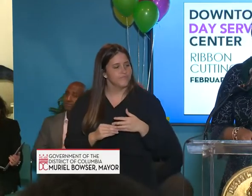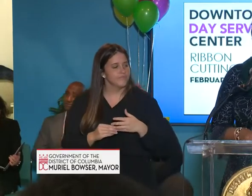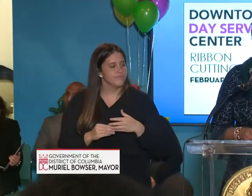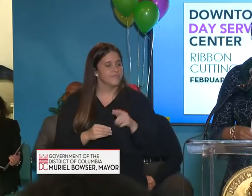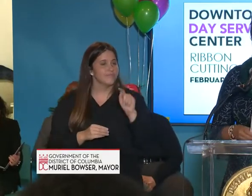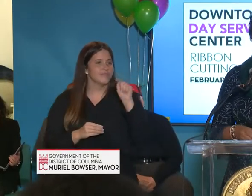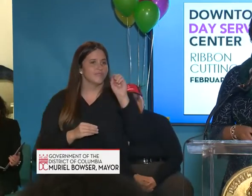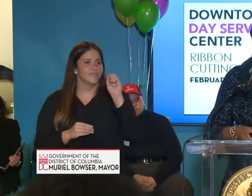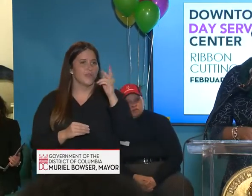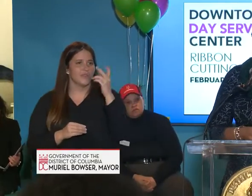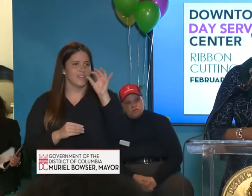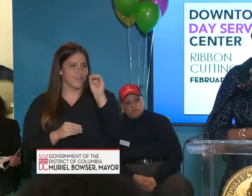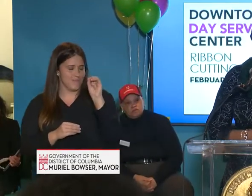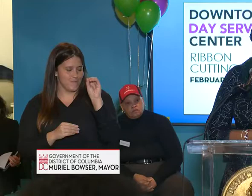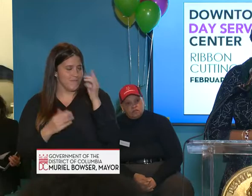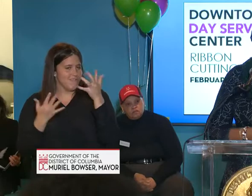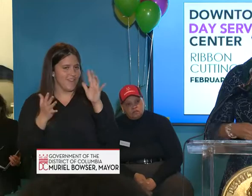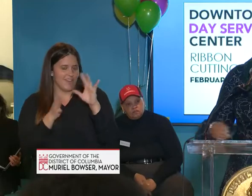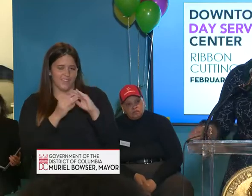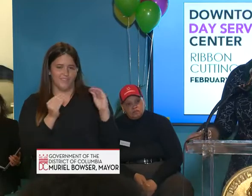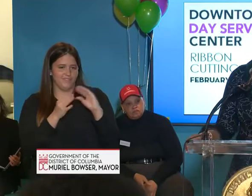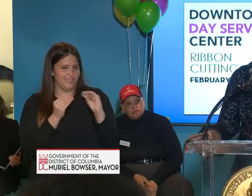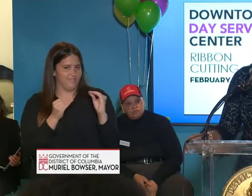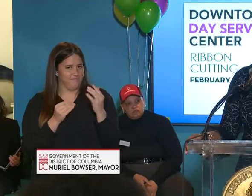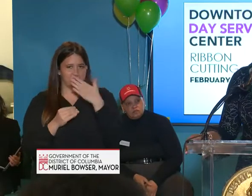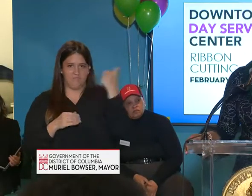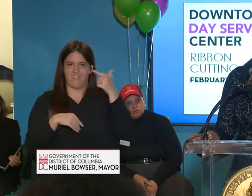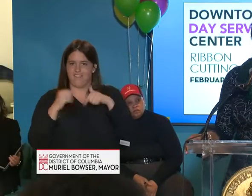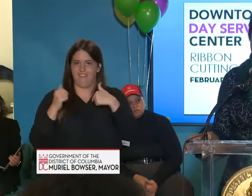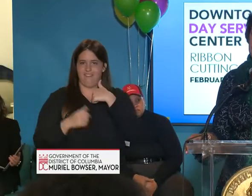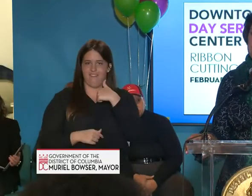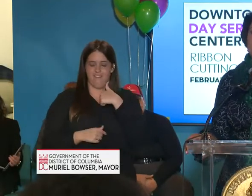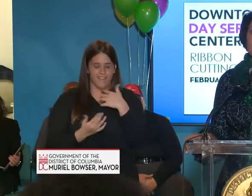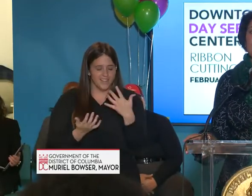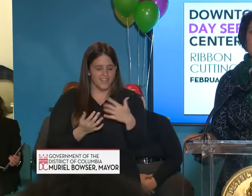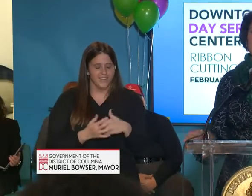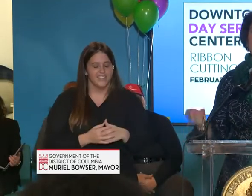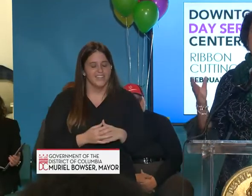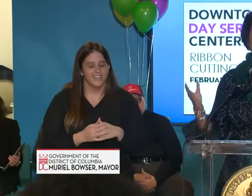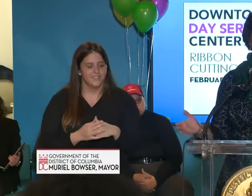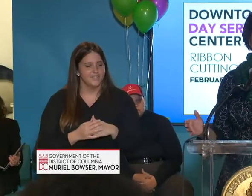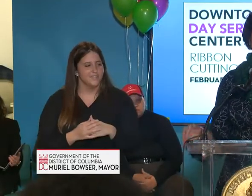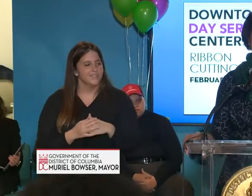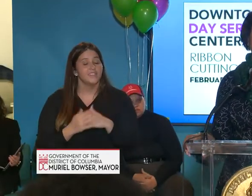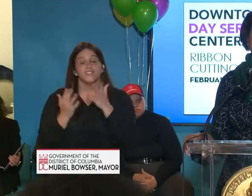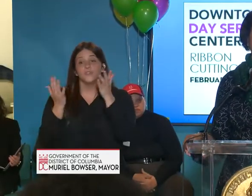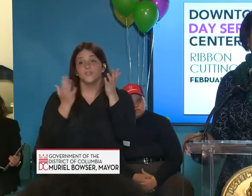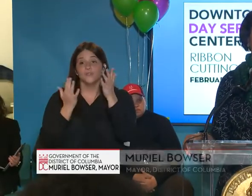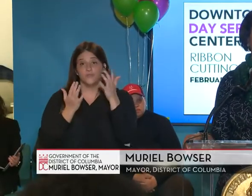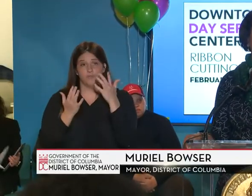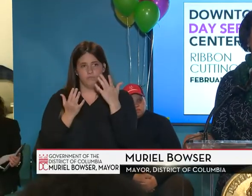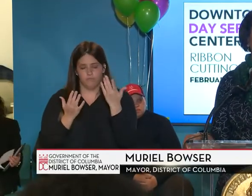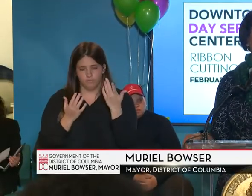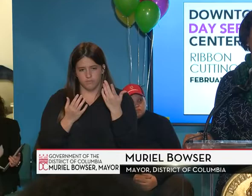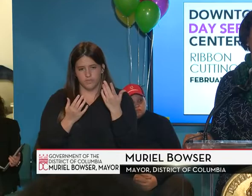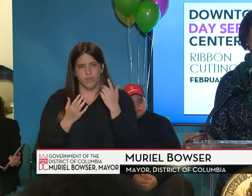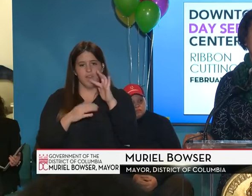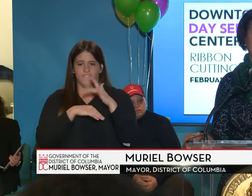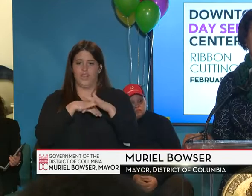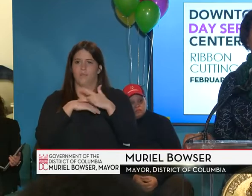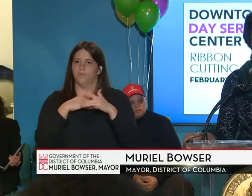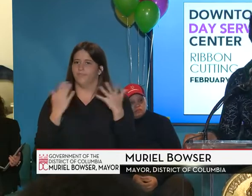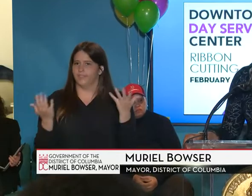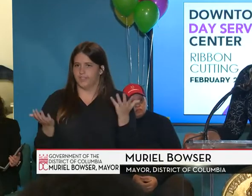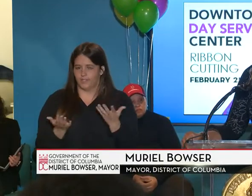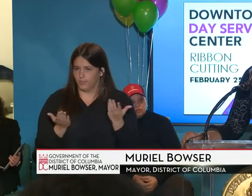And Tokyo has already said it better than I can say it. That the services that will be